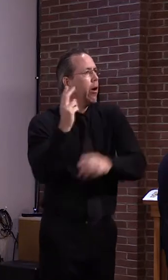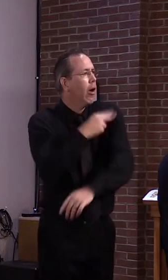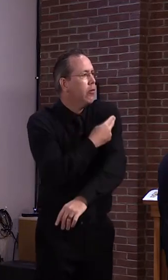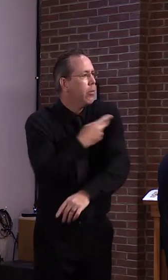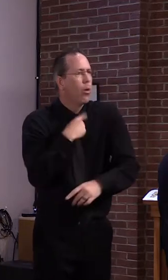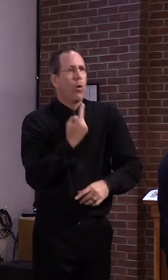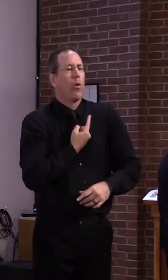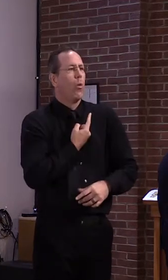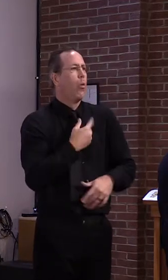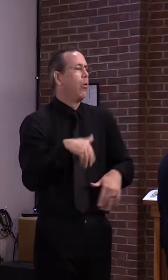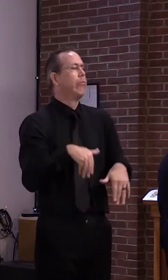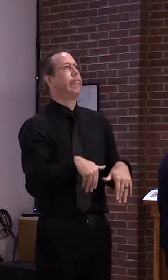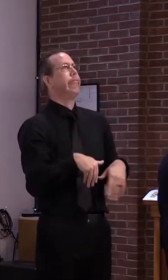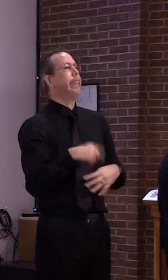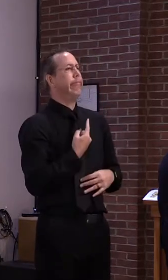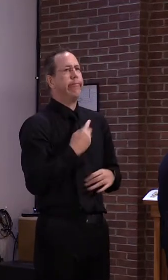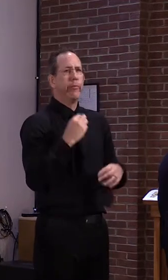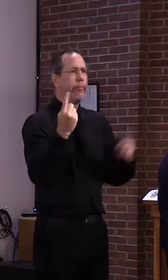you will.